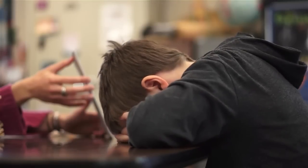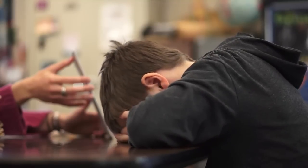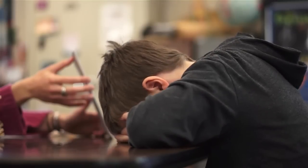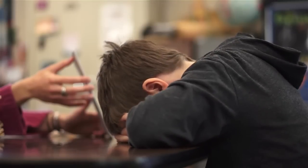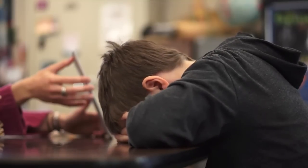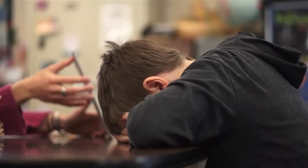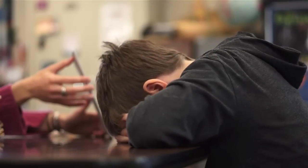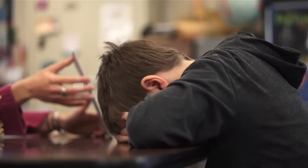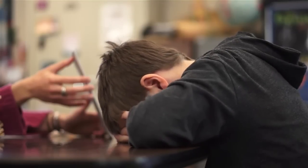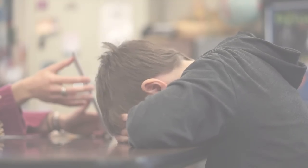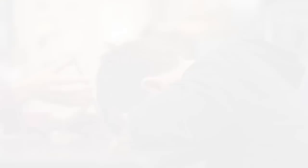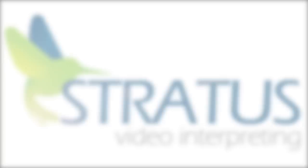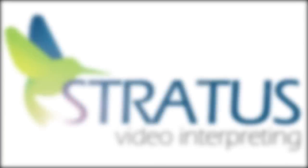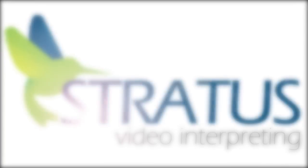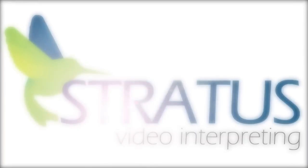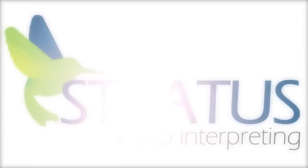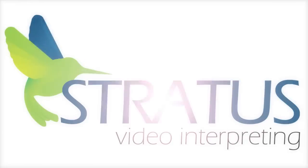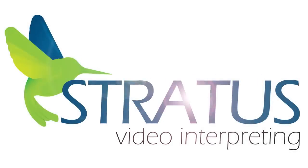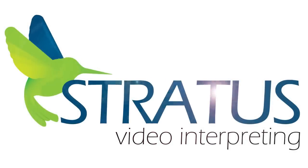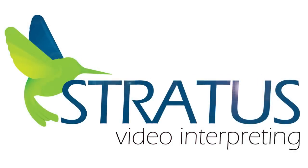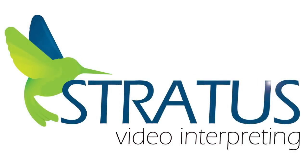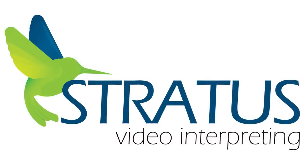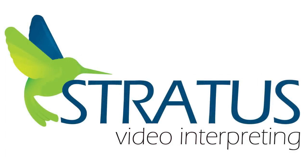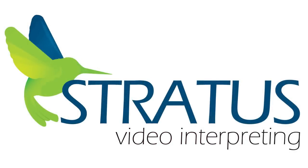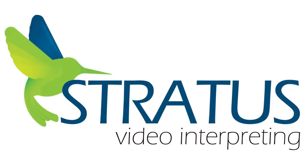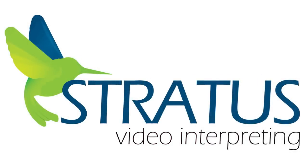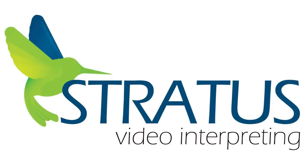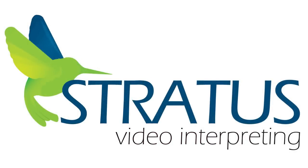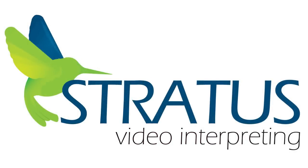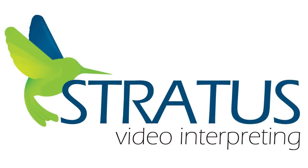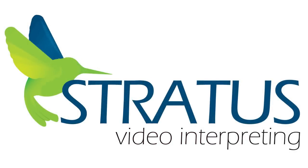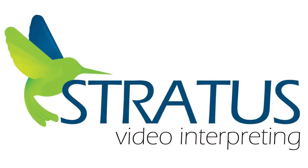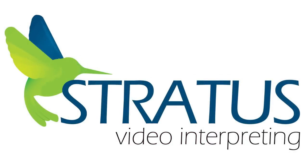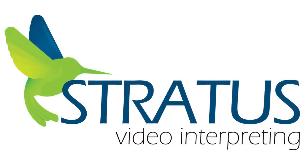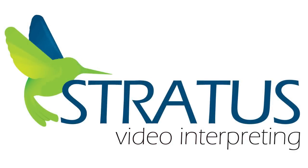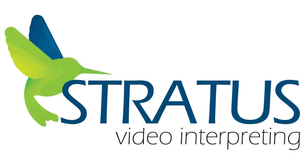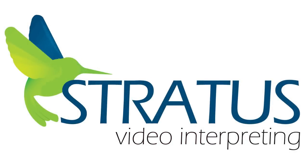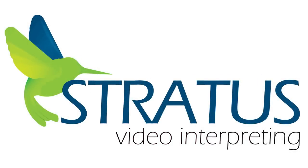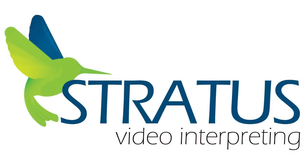some tutoring time... ... ... ... ... ...